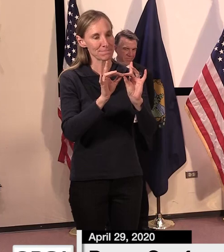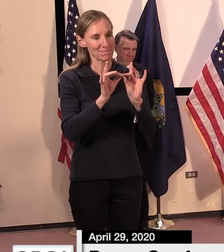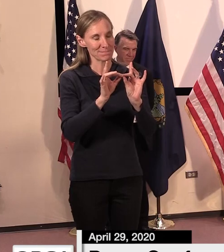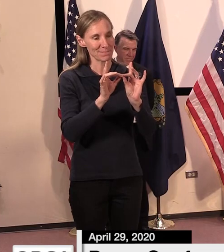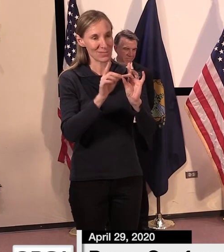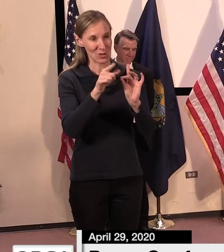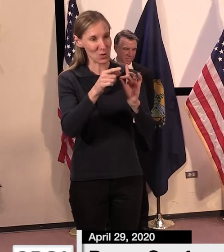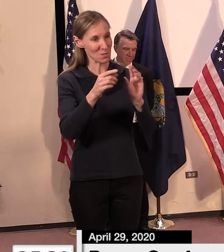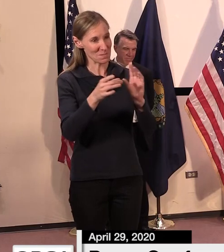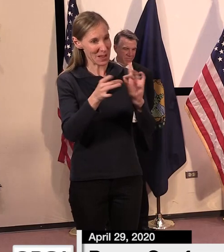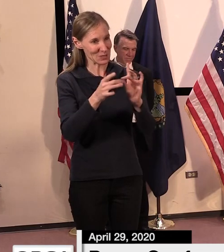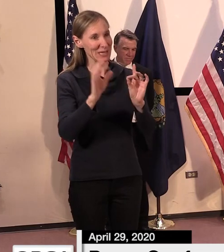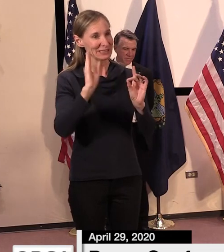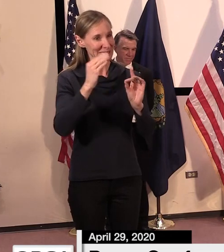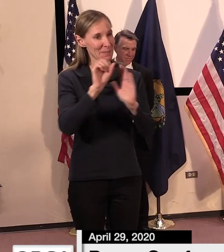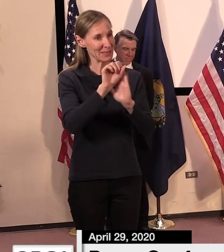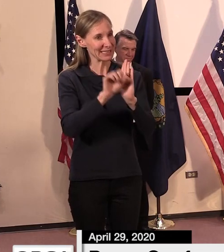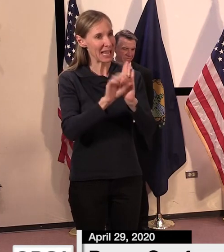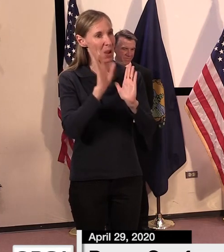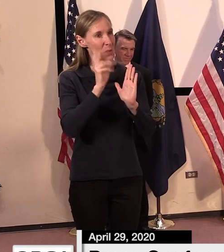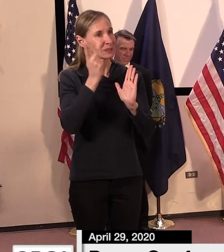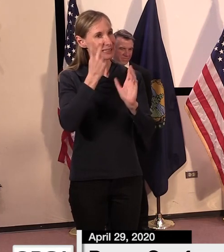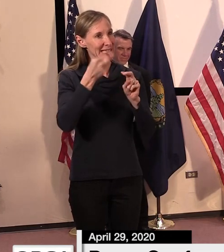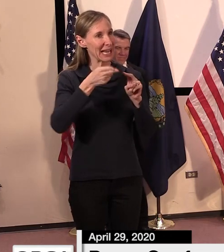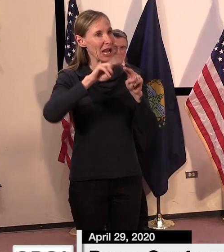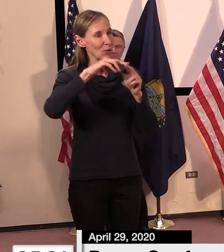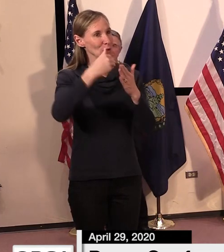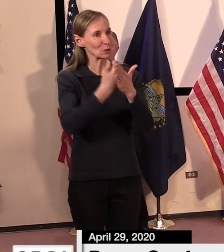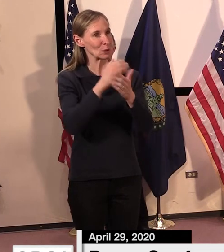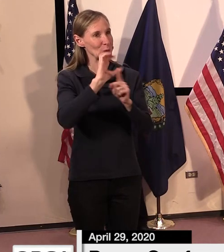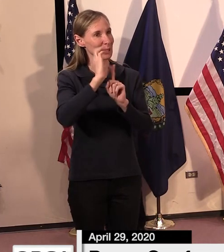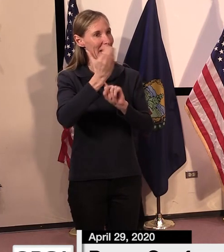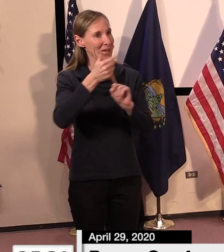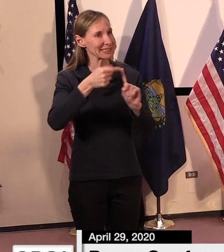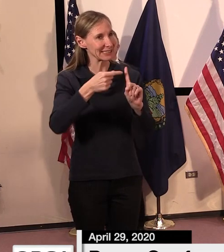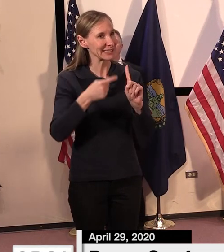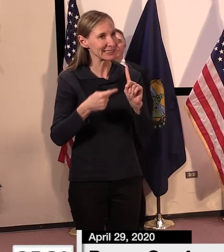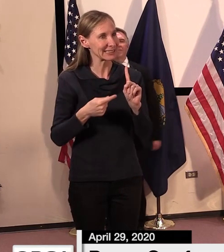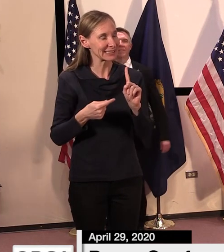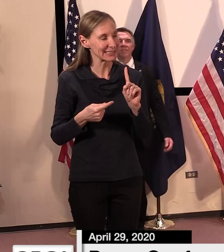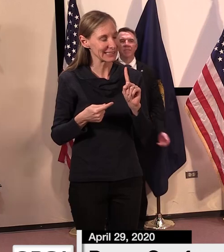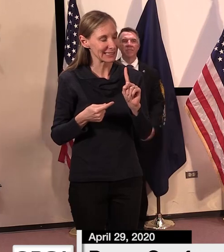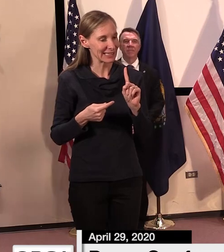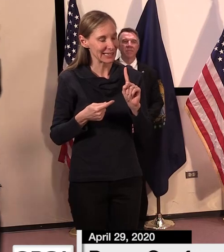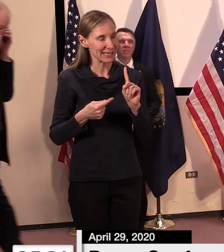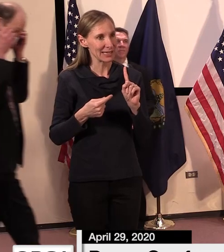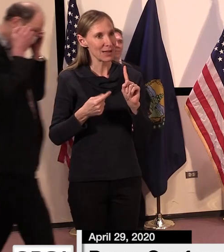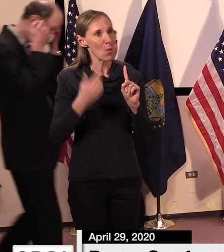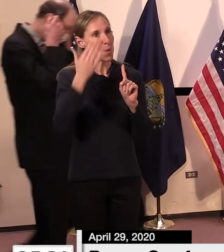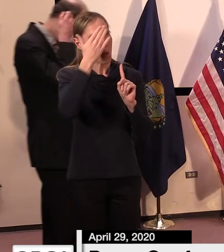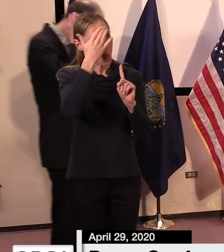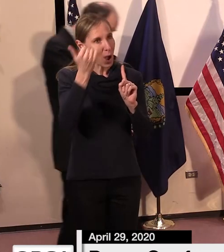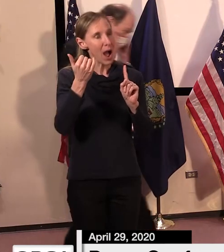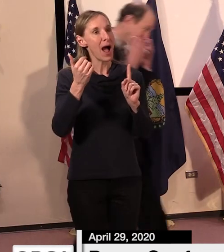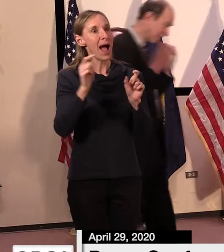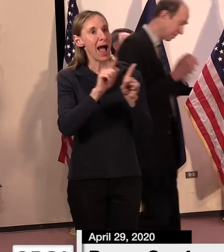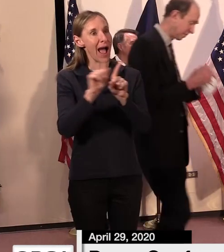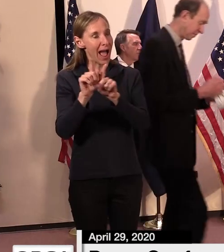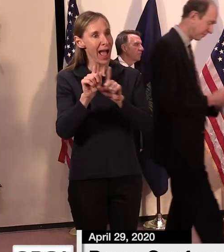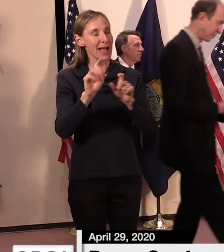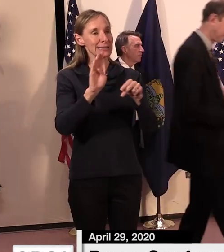an increase in new cases due to the gradual opening up of the